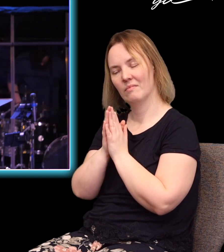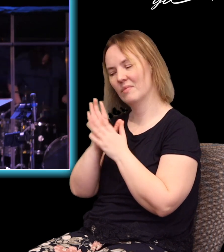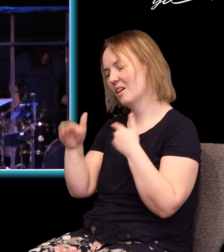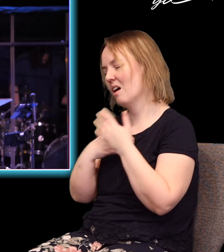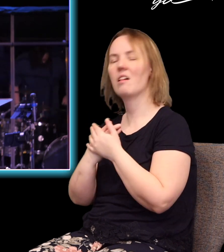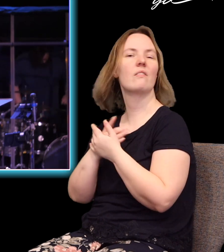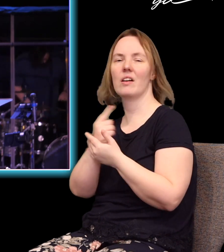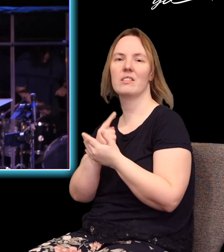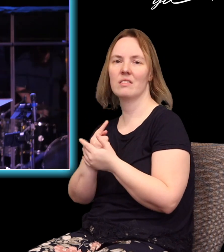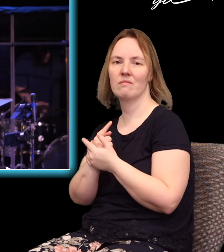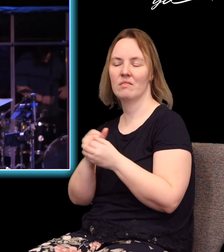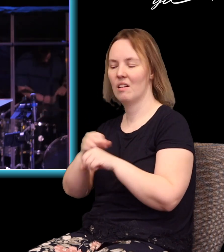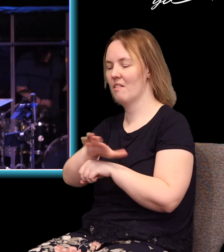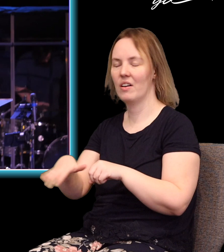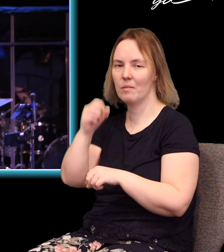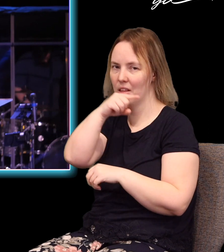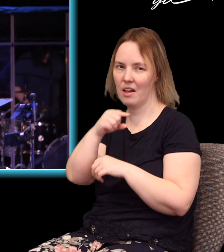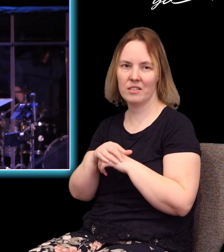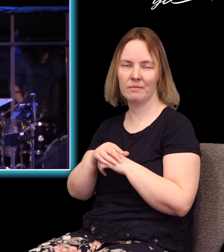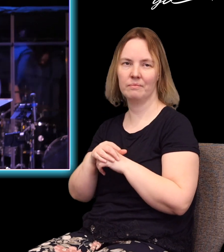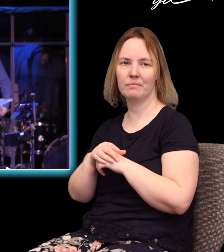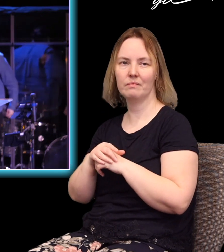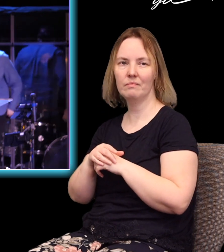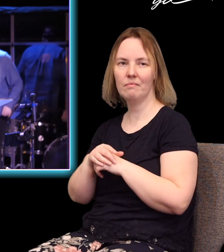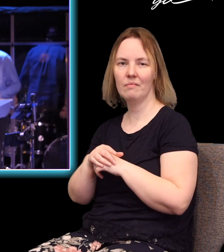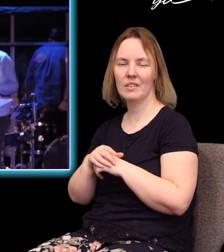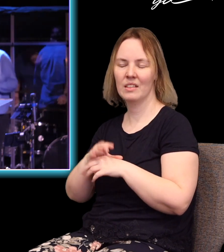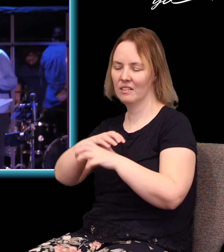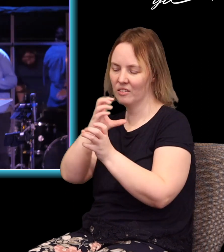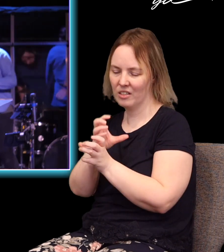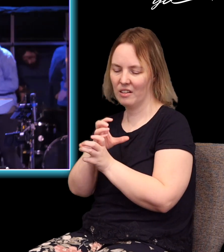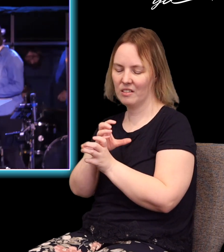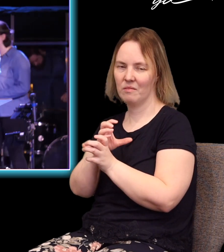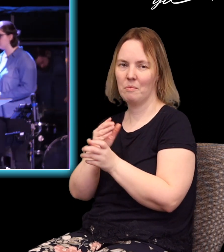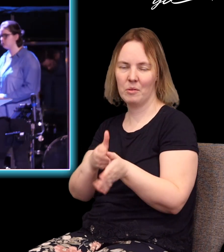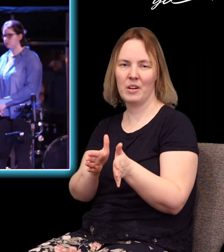You know, all of us are affected by lies. They form us by the way